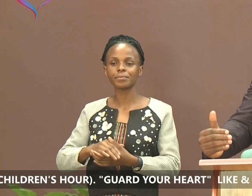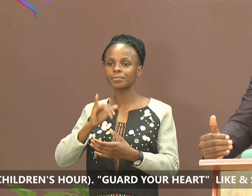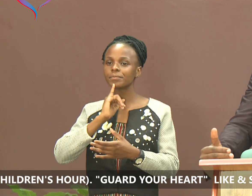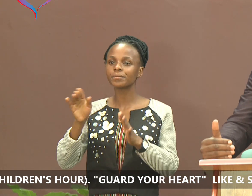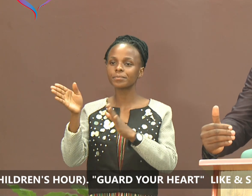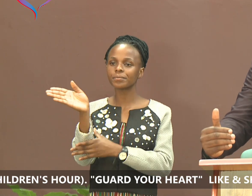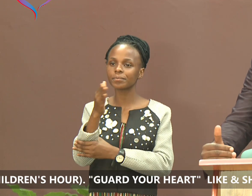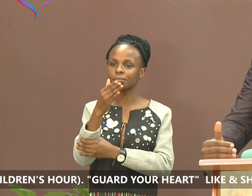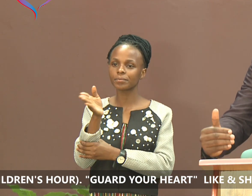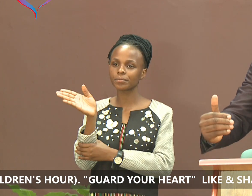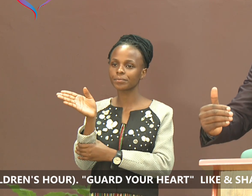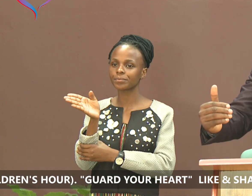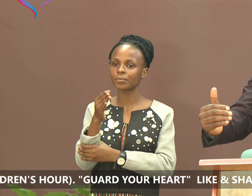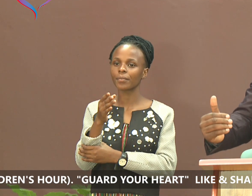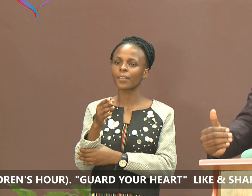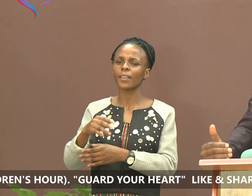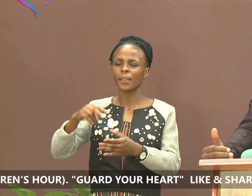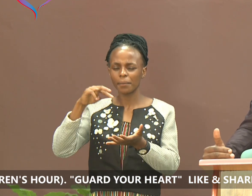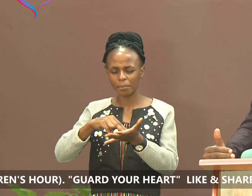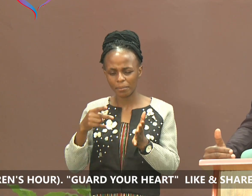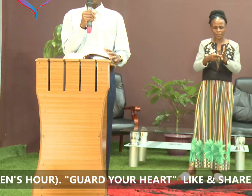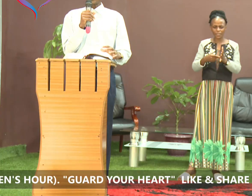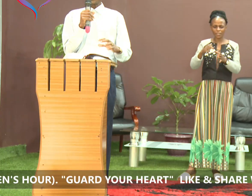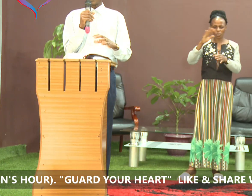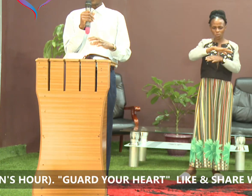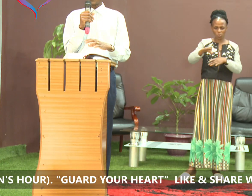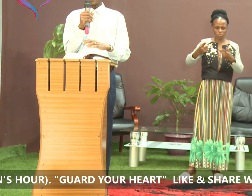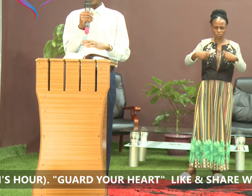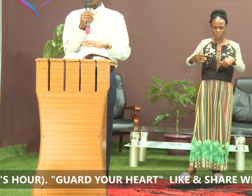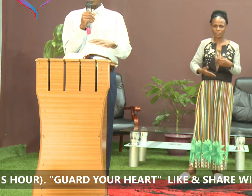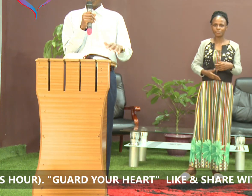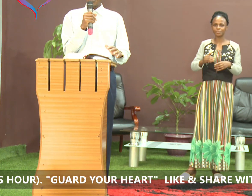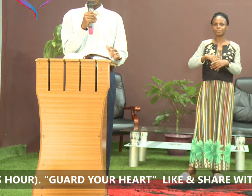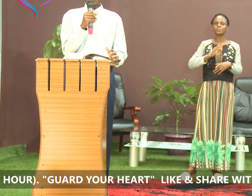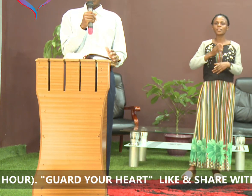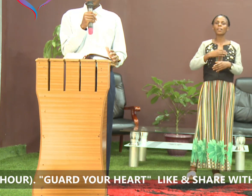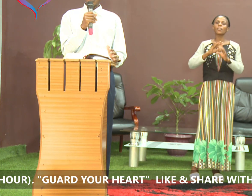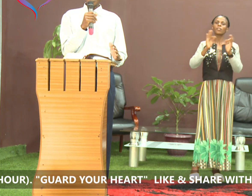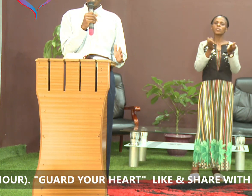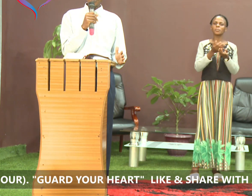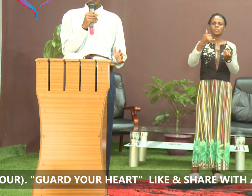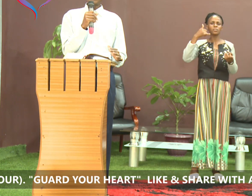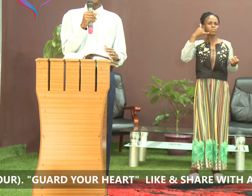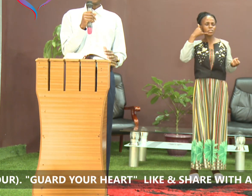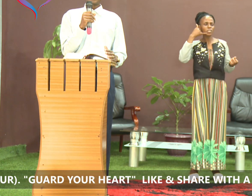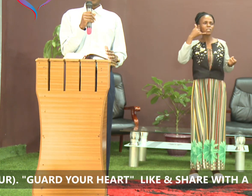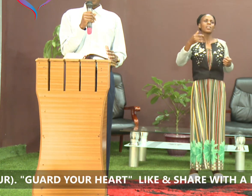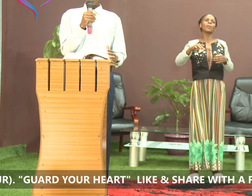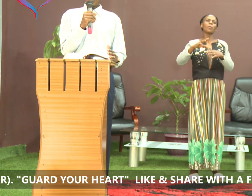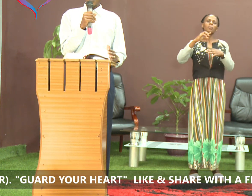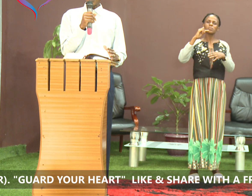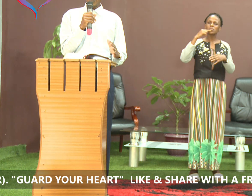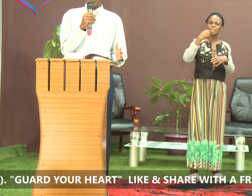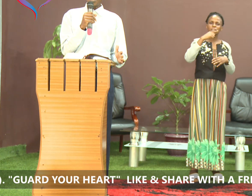Which means that everything that we have in our family. Ekitegeza buli kyonna Katonda kyatuwa mu family. Oba masimu. Beat our social